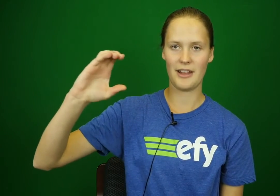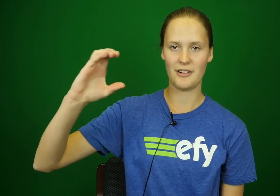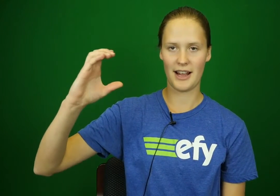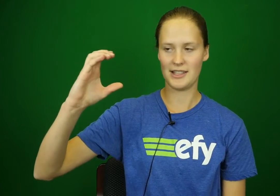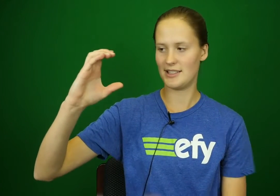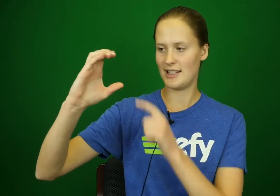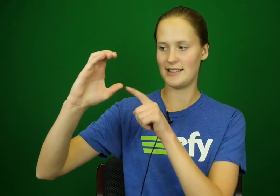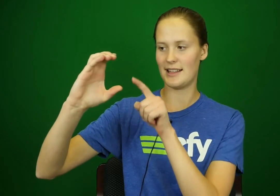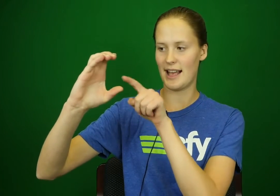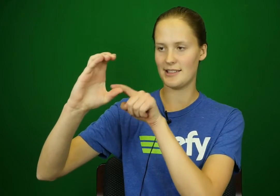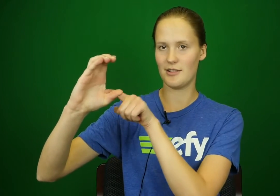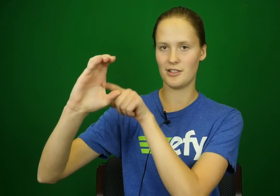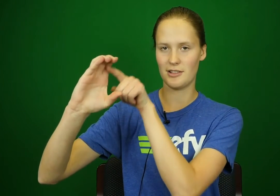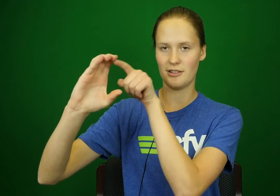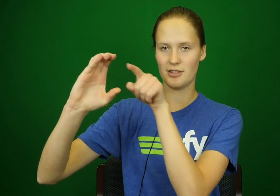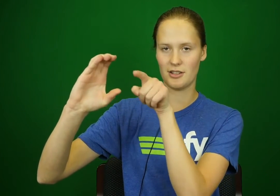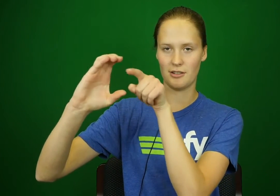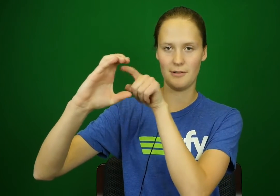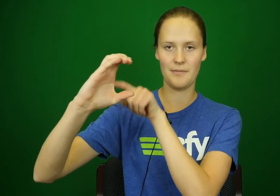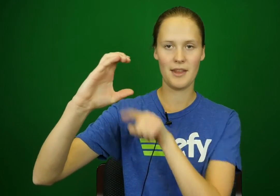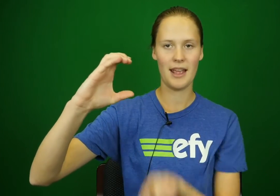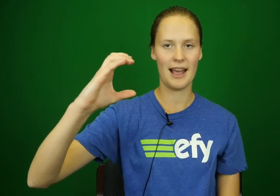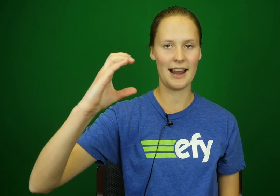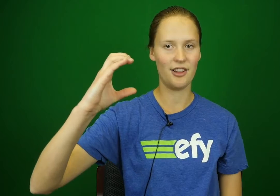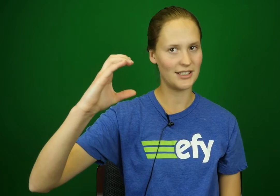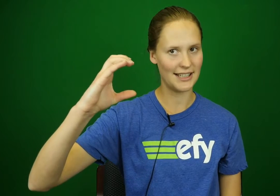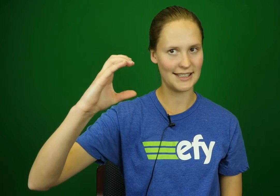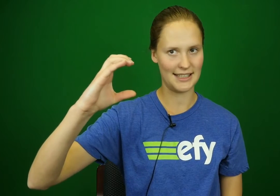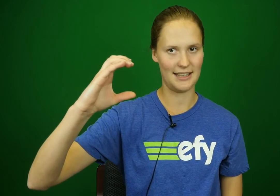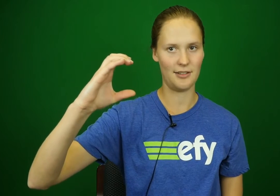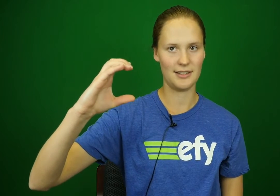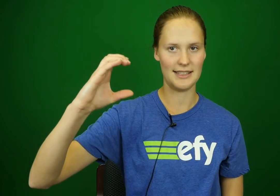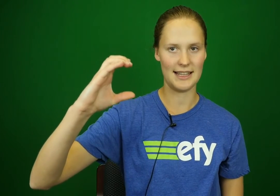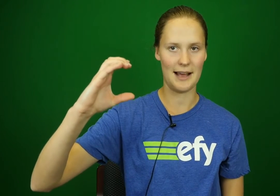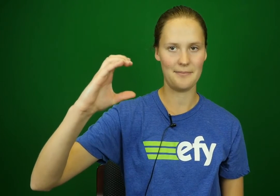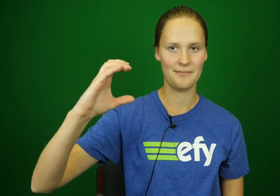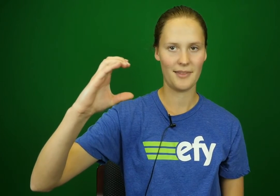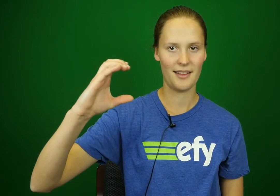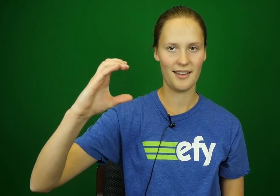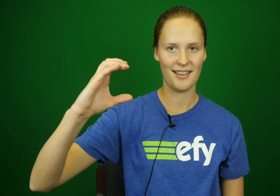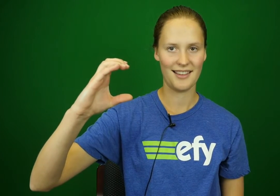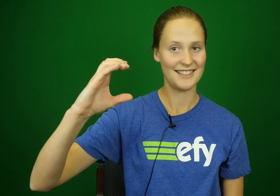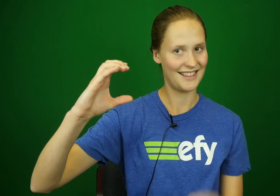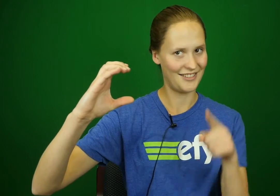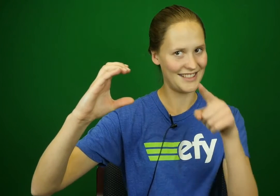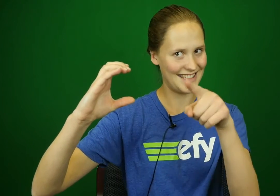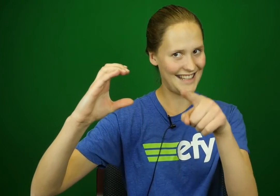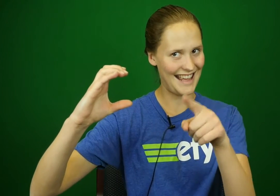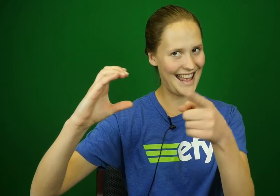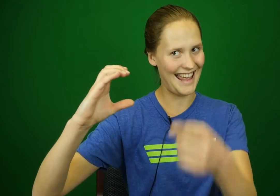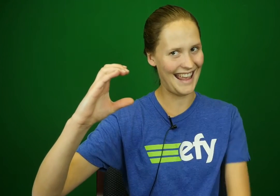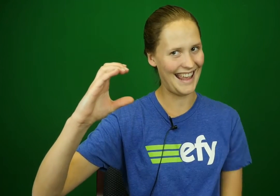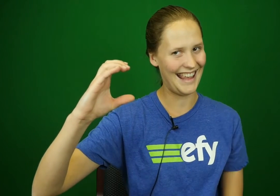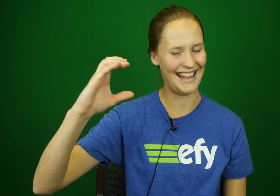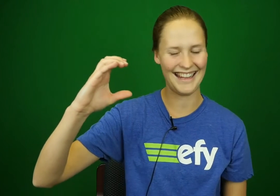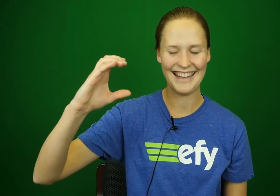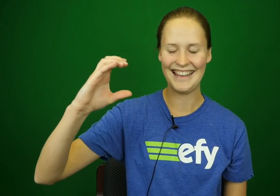your hand just stays like that. So there's a little circle. It kind of looks like a C. You can see that. So you can see